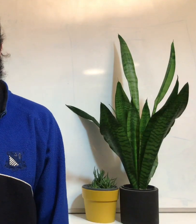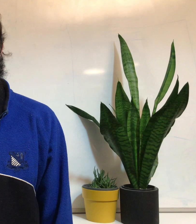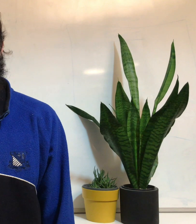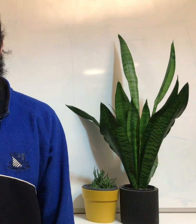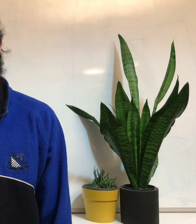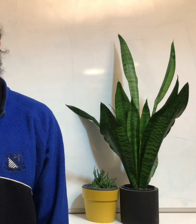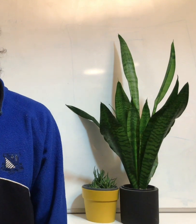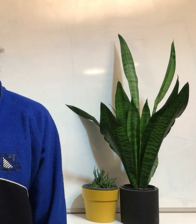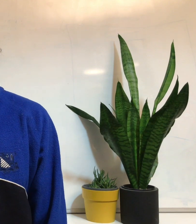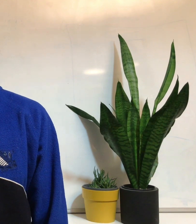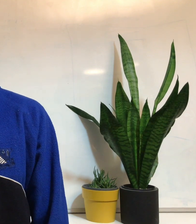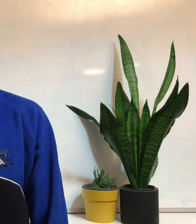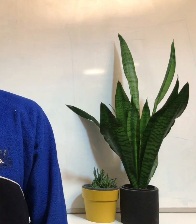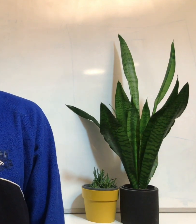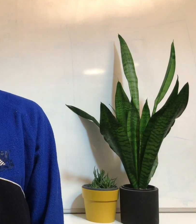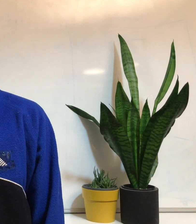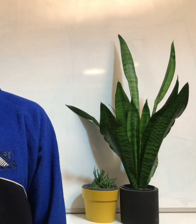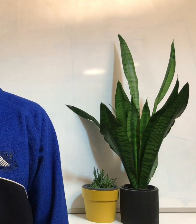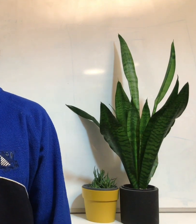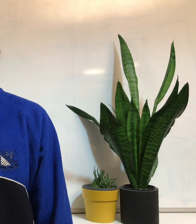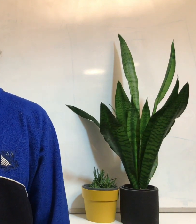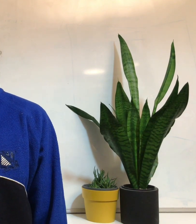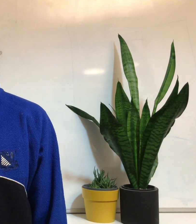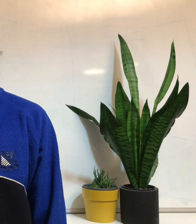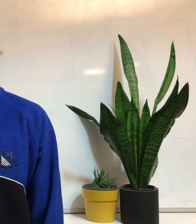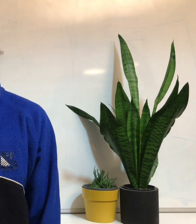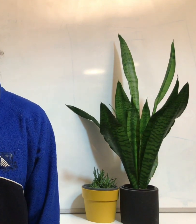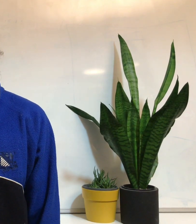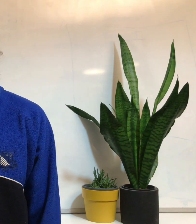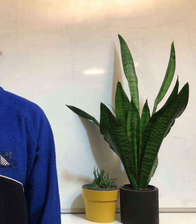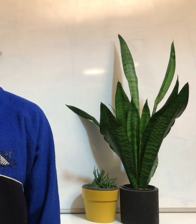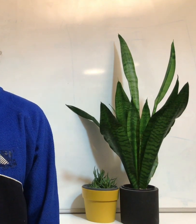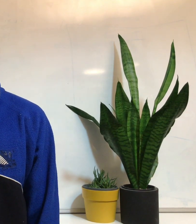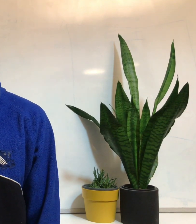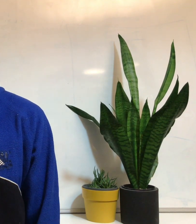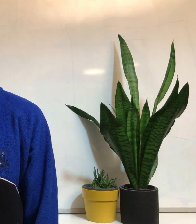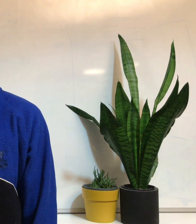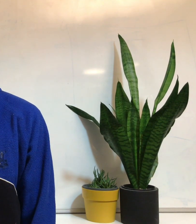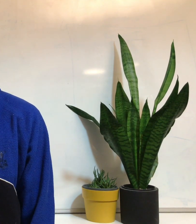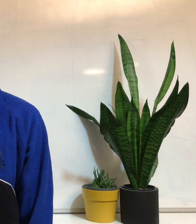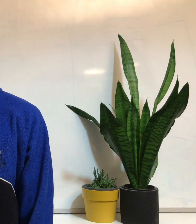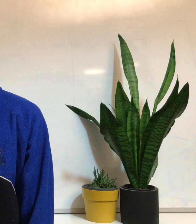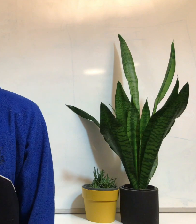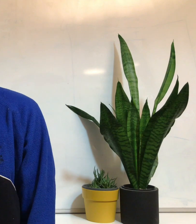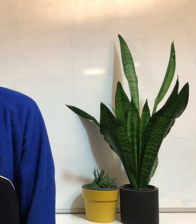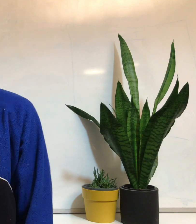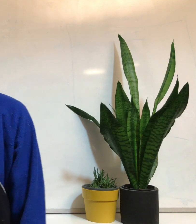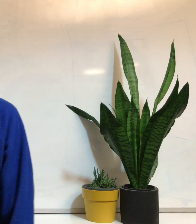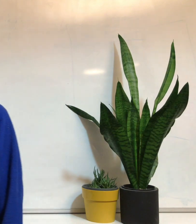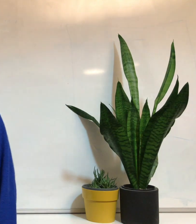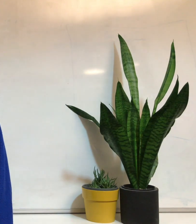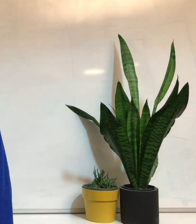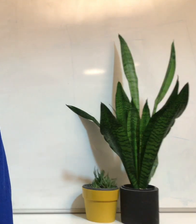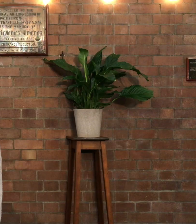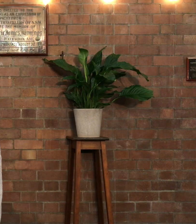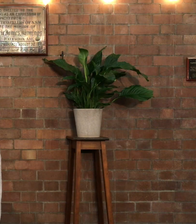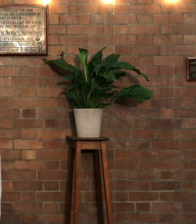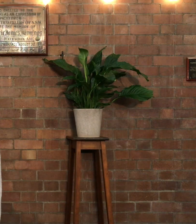Hey guys, my name is Harry. I'm here, on here today to pray. To pray.